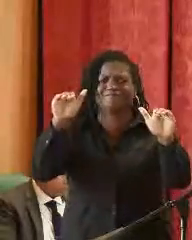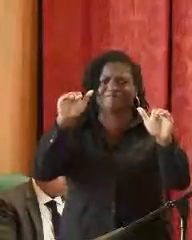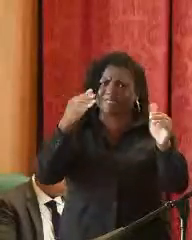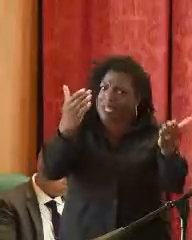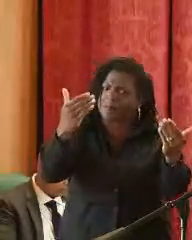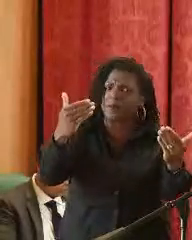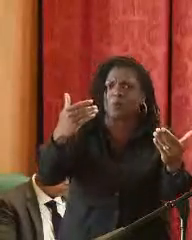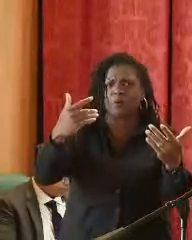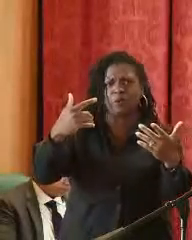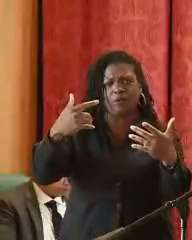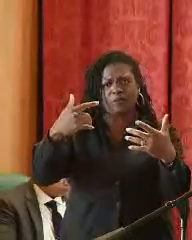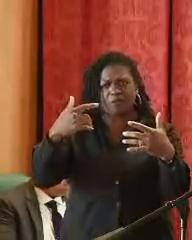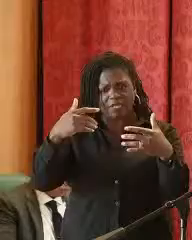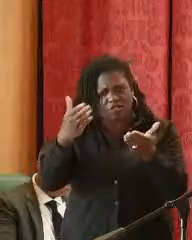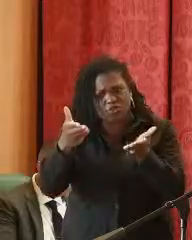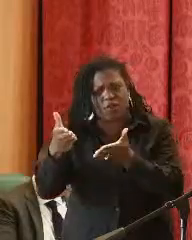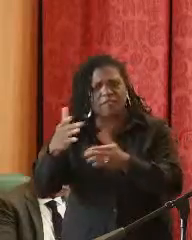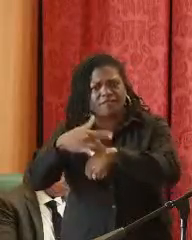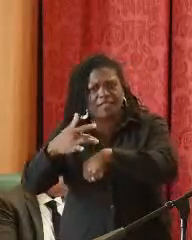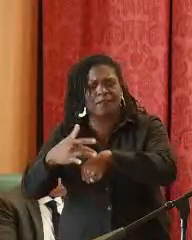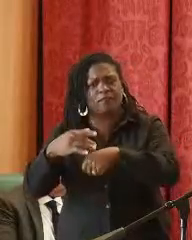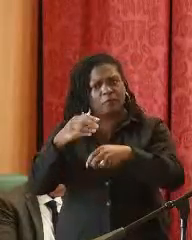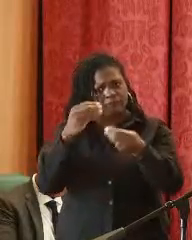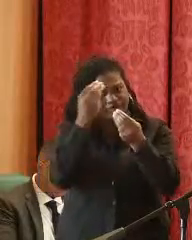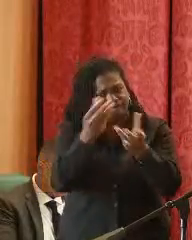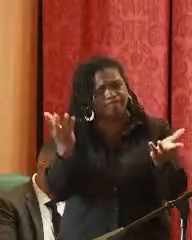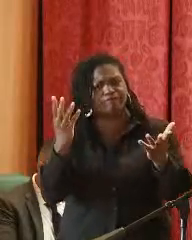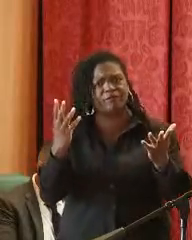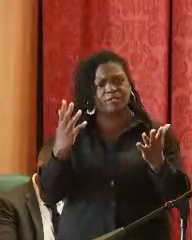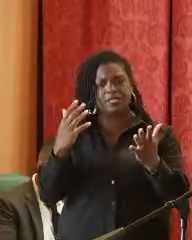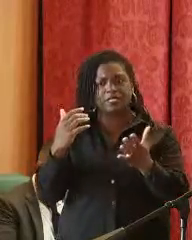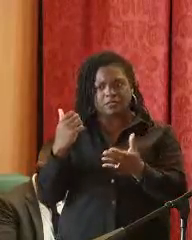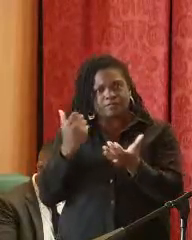them. And we do our best to help every